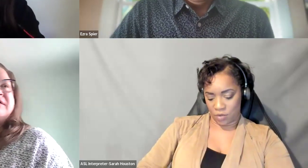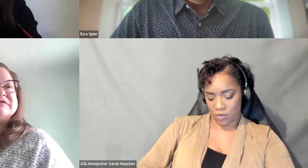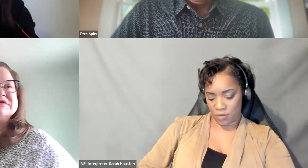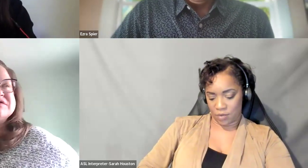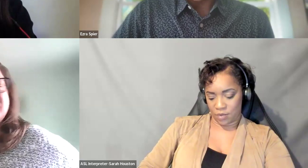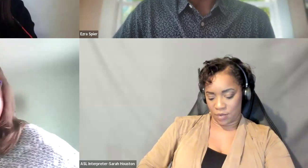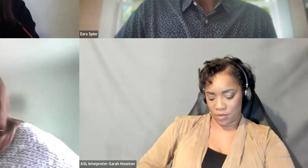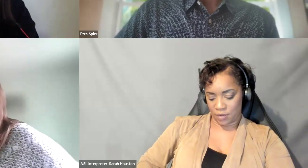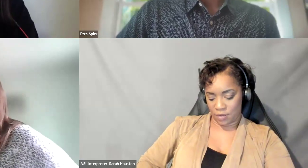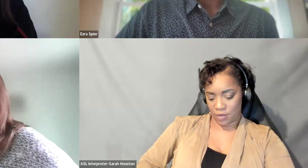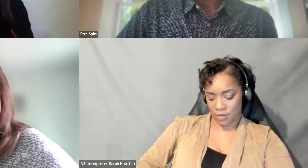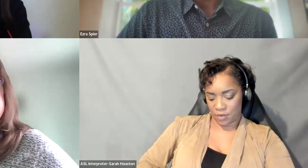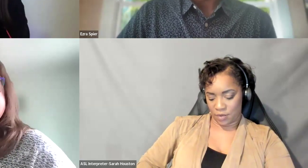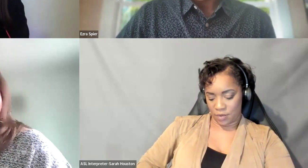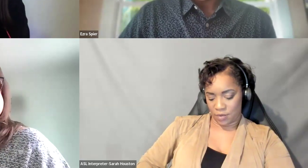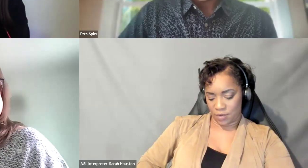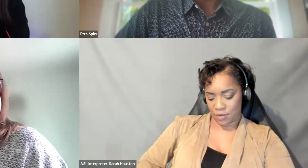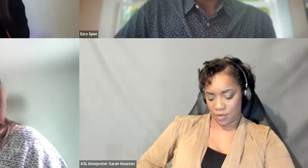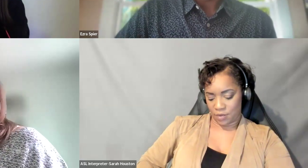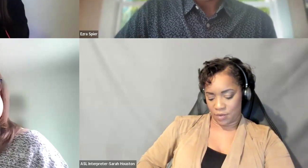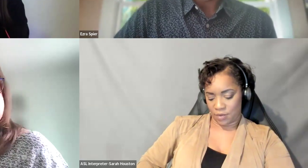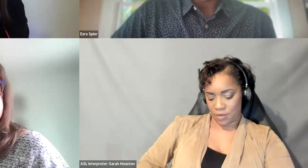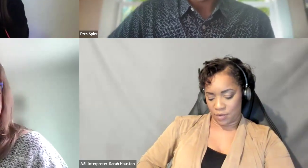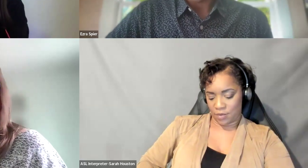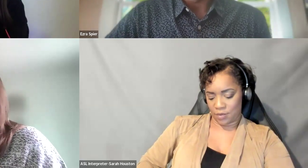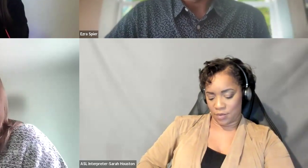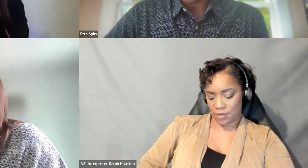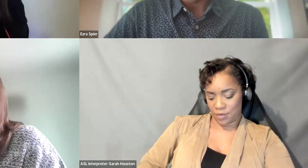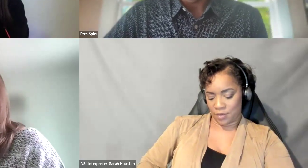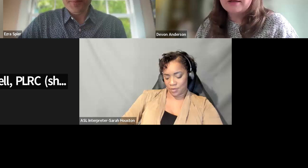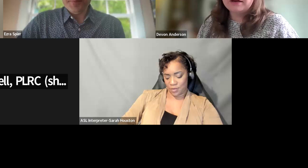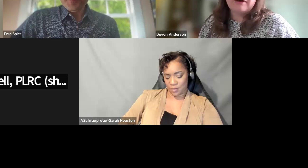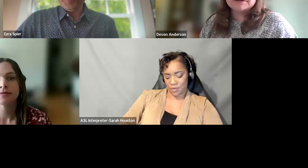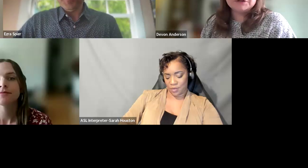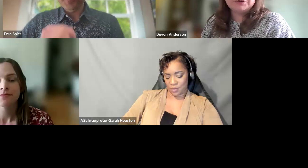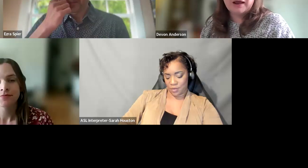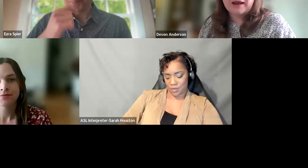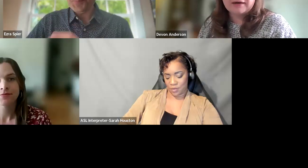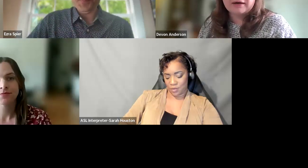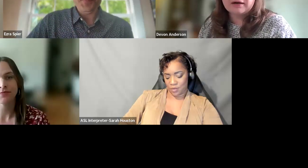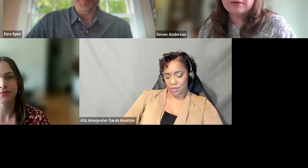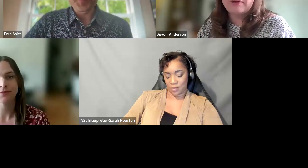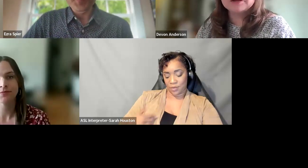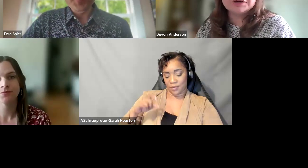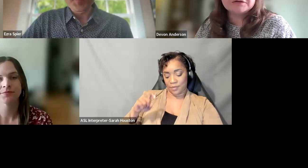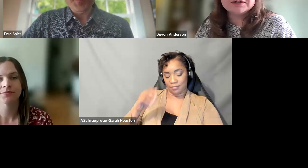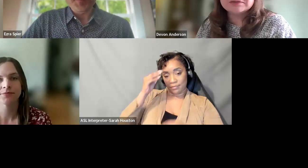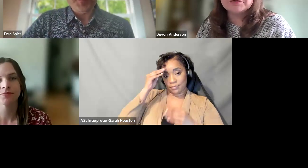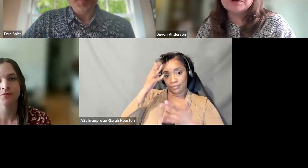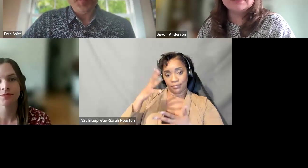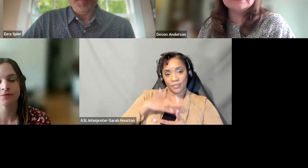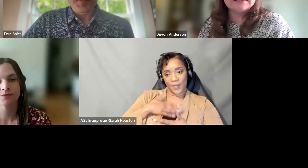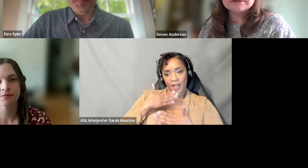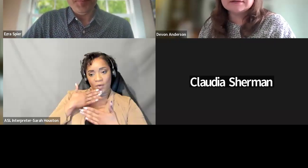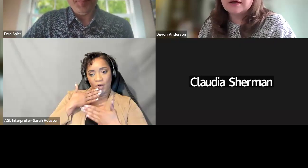Yes, we are. First of all, I would be remiss if I did not extend my unending gratitude and compassion for